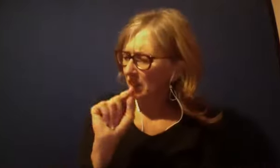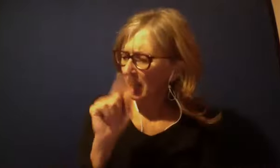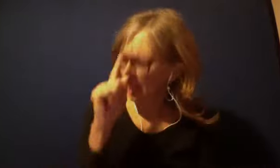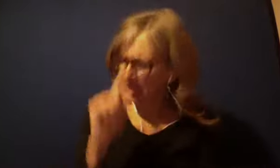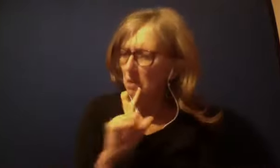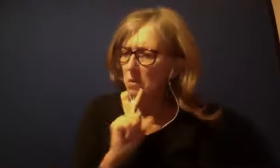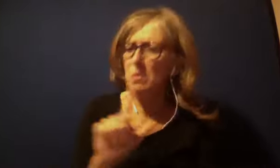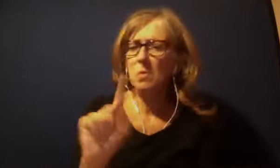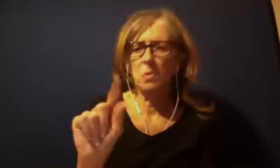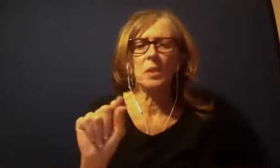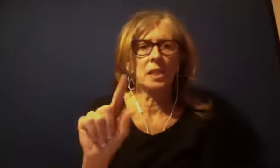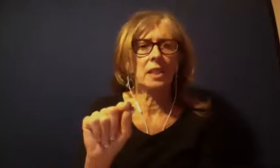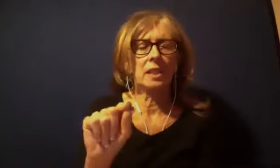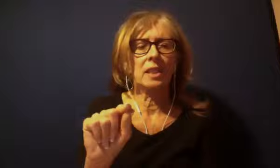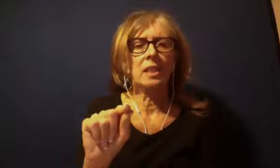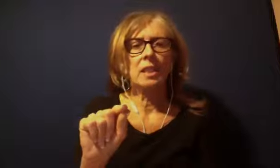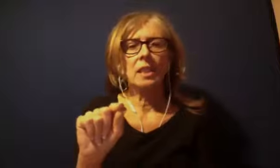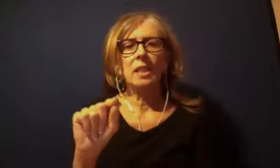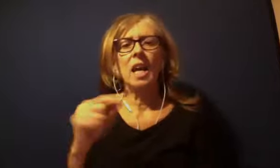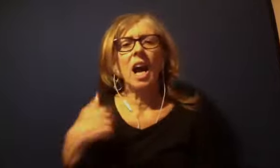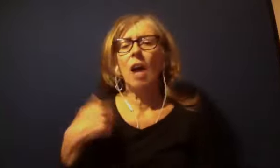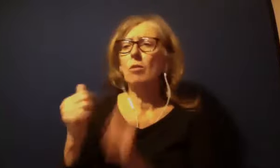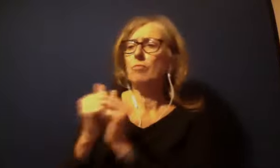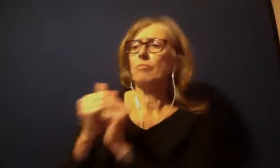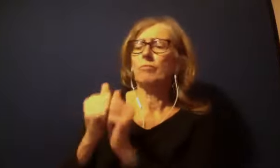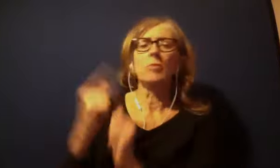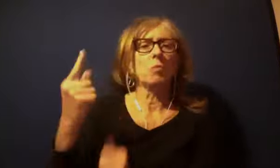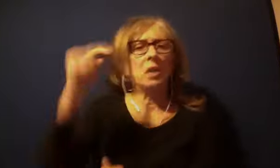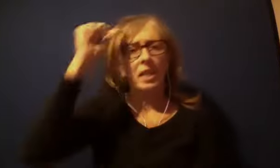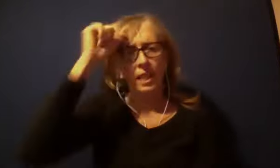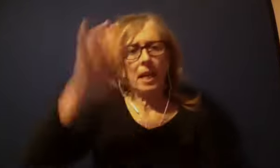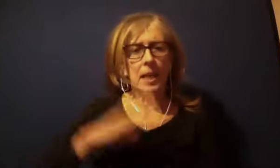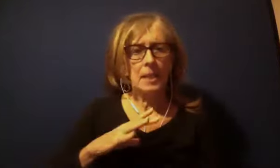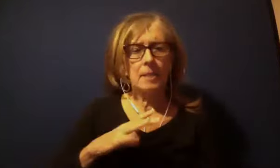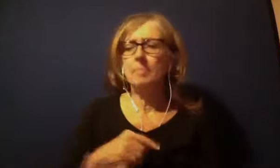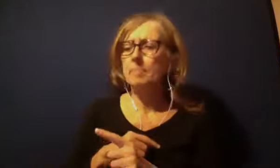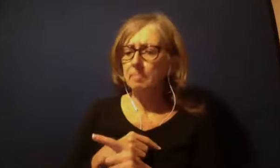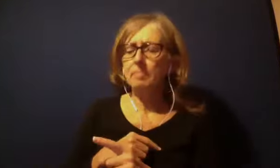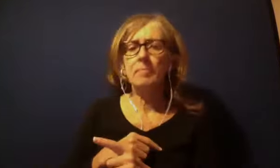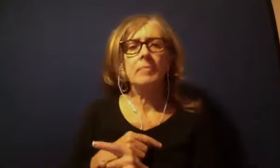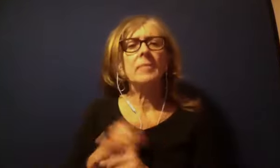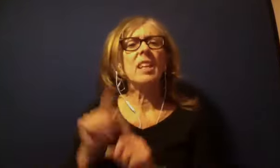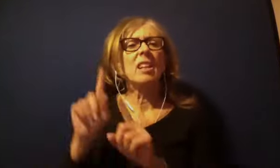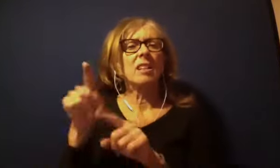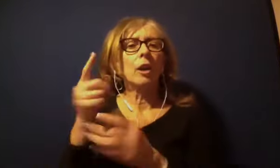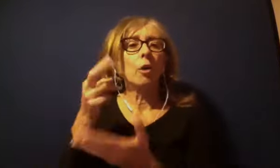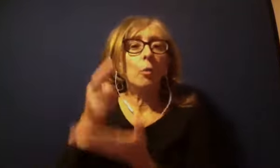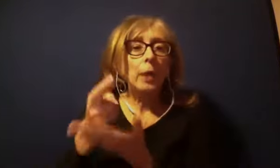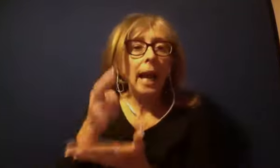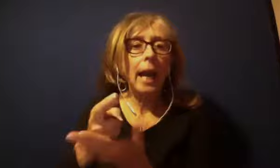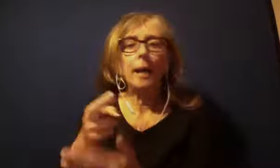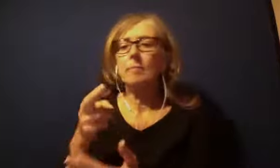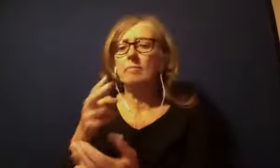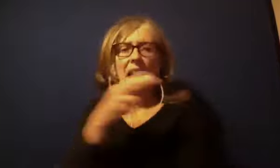20 years old, the guy who I was going out with, he was going through rehab and hospital and all the rest of it,